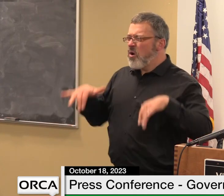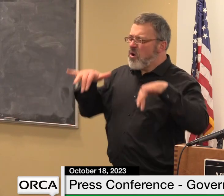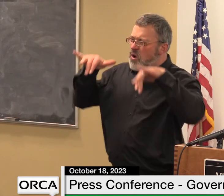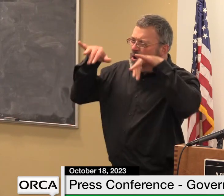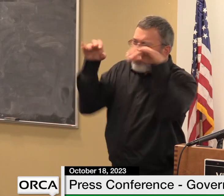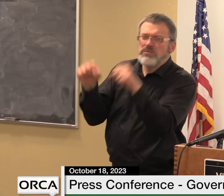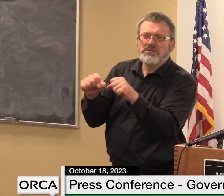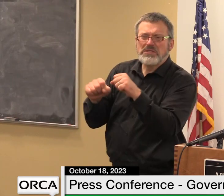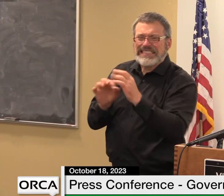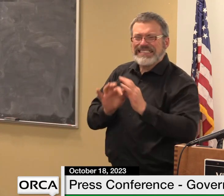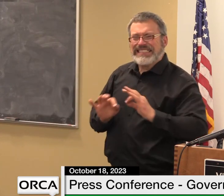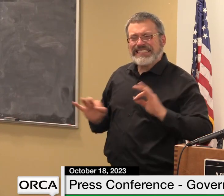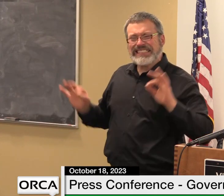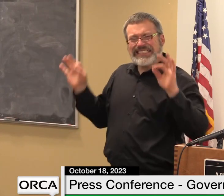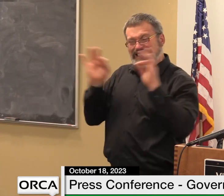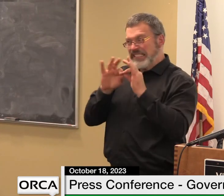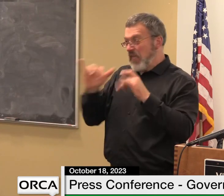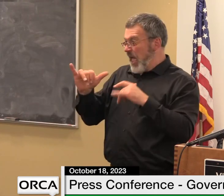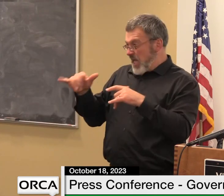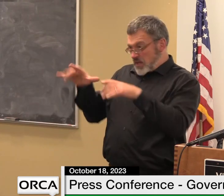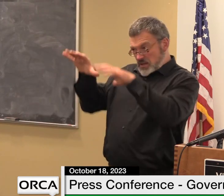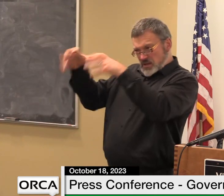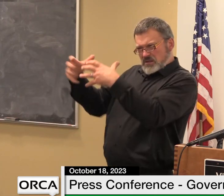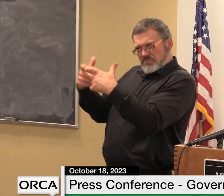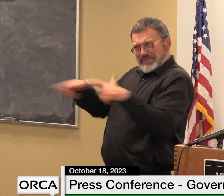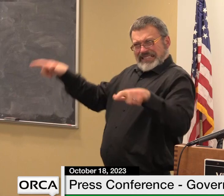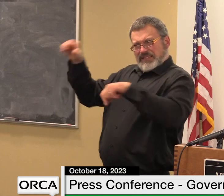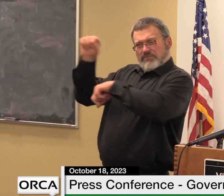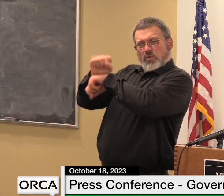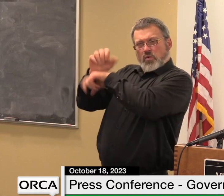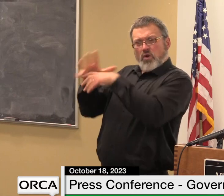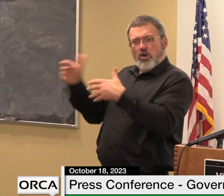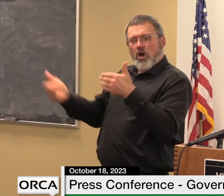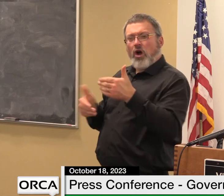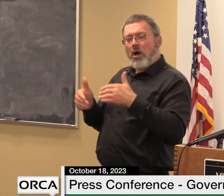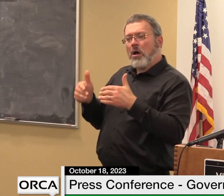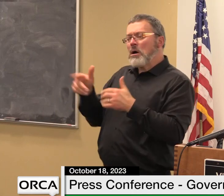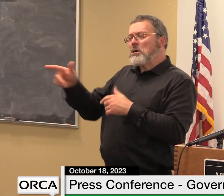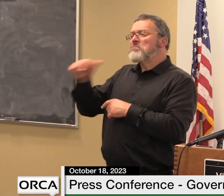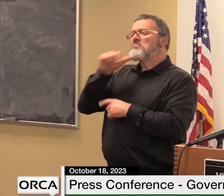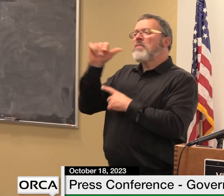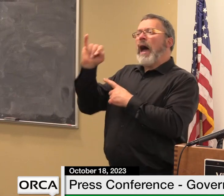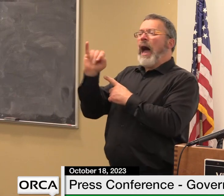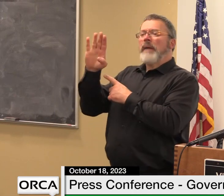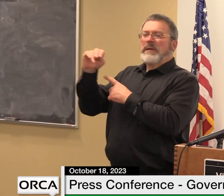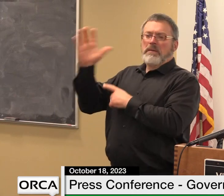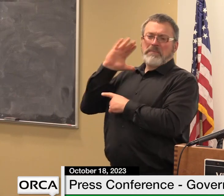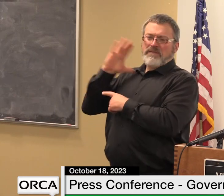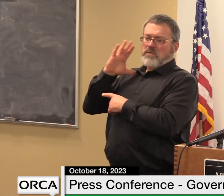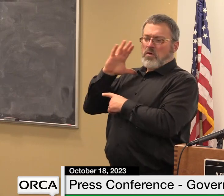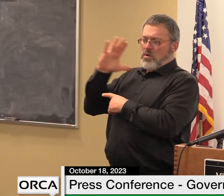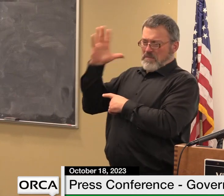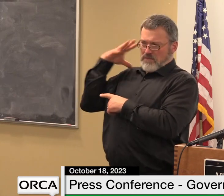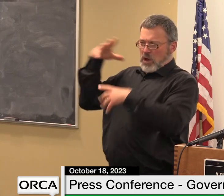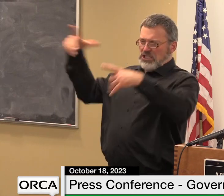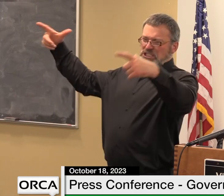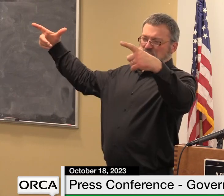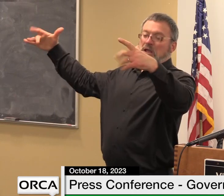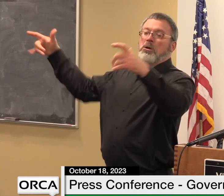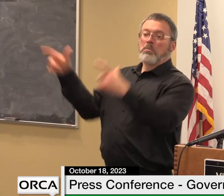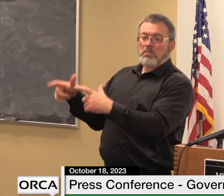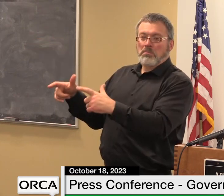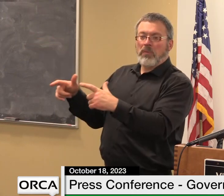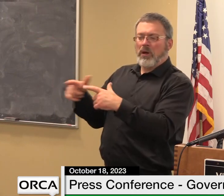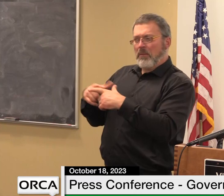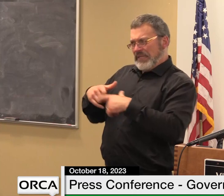major employer for us, maybe not to the degree that IBM was at one time, but still a major employer. And this puts